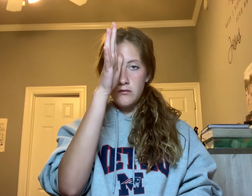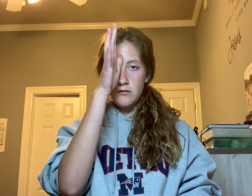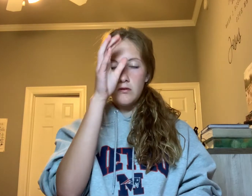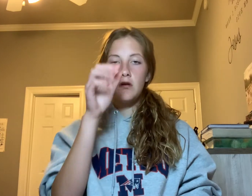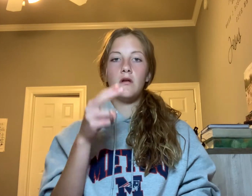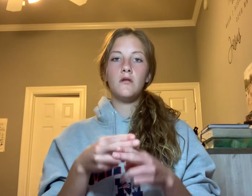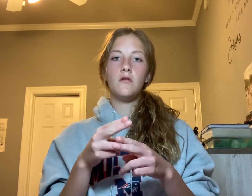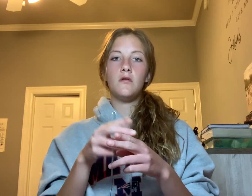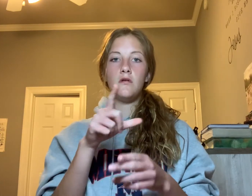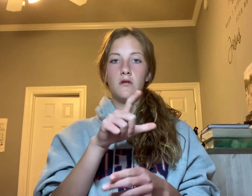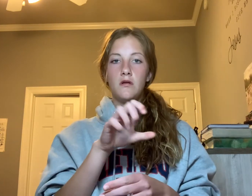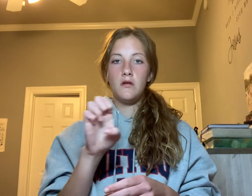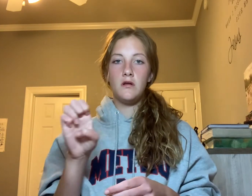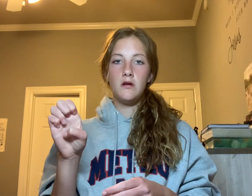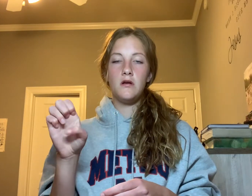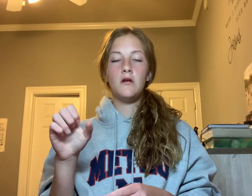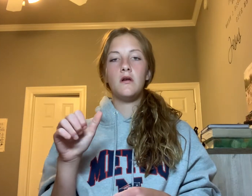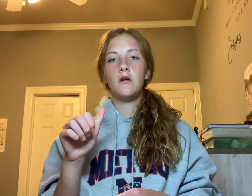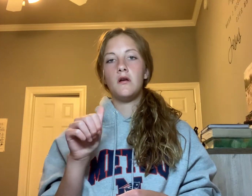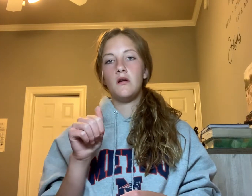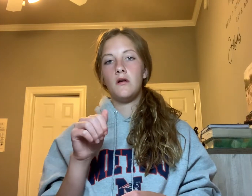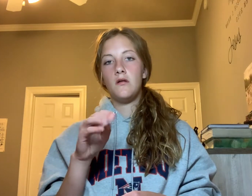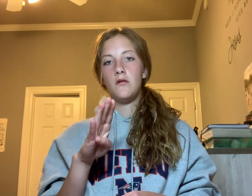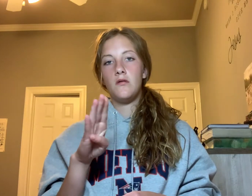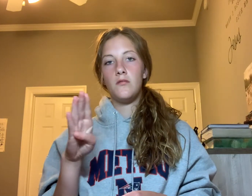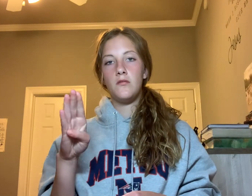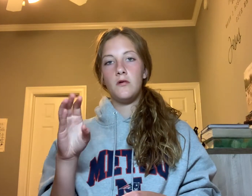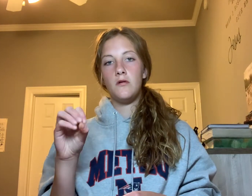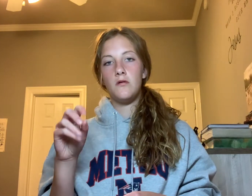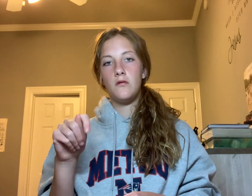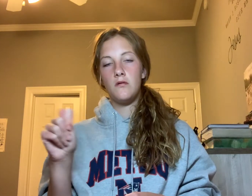His role is the father of the family, whose name is Lee Abbott.